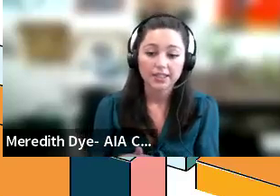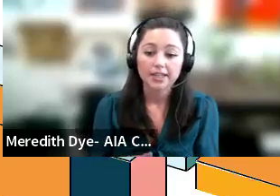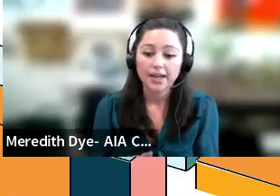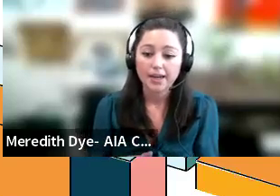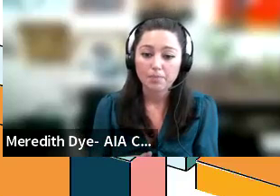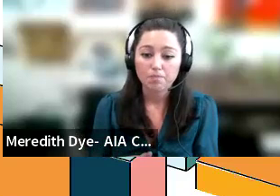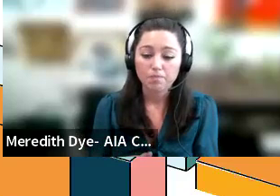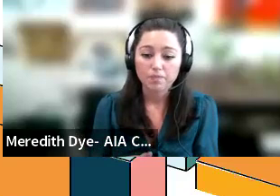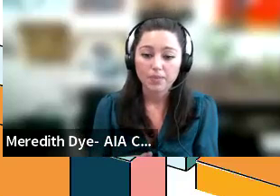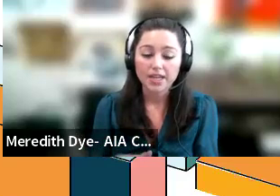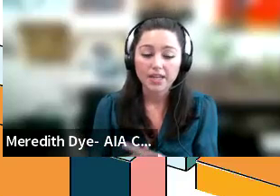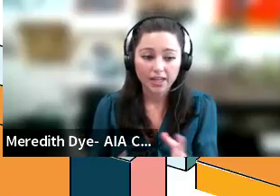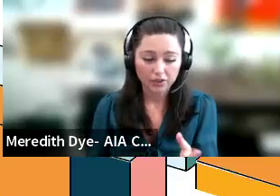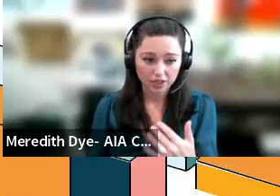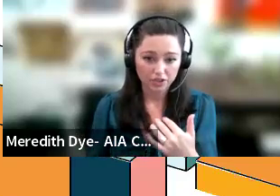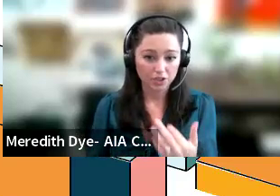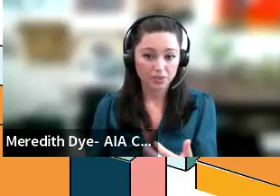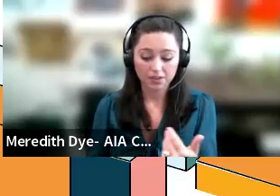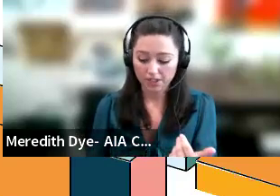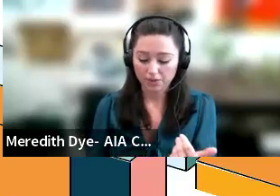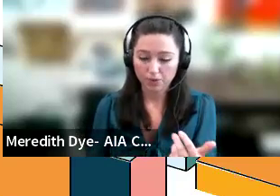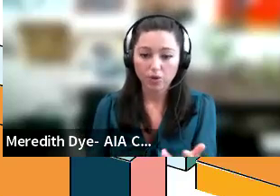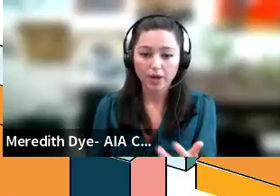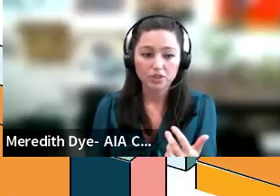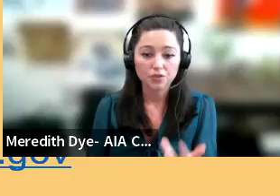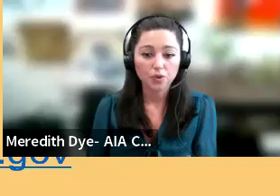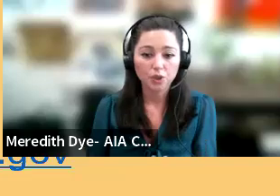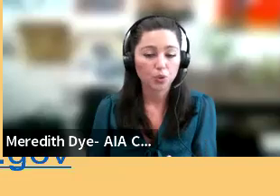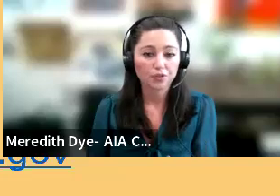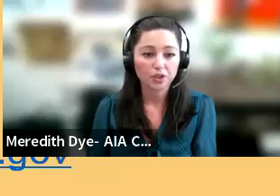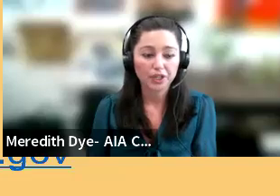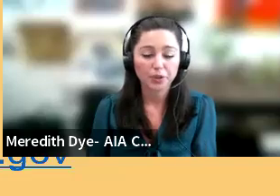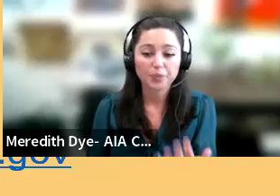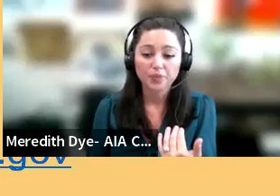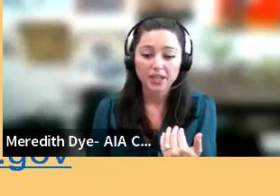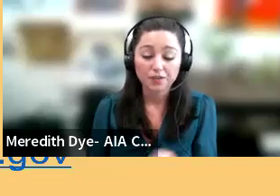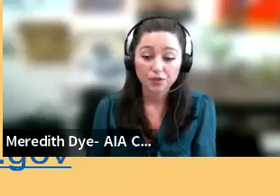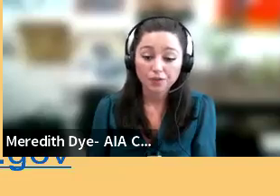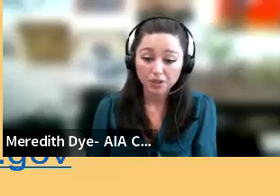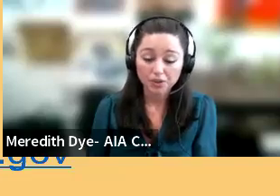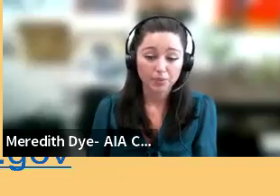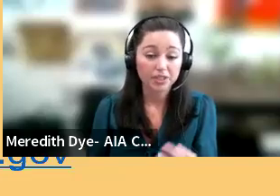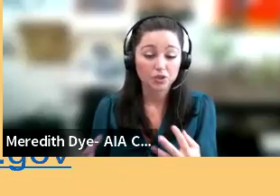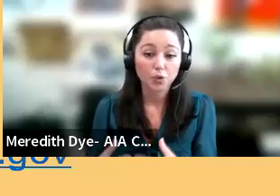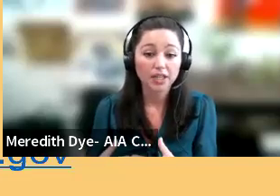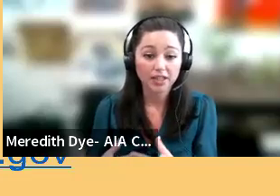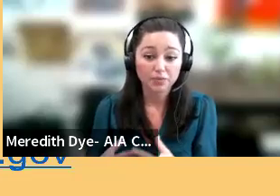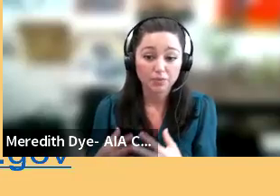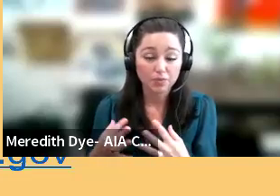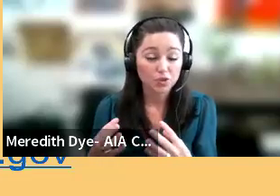relate. And again, these are specific requirements for your portfolio. And if you follow them,